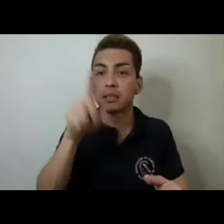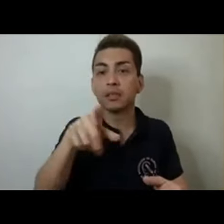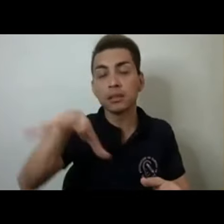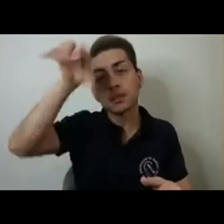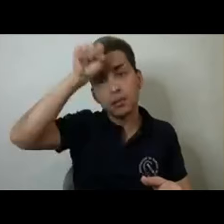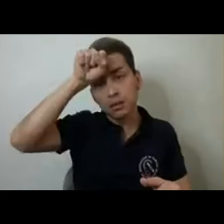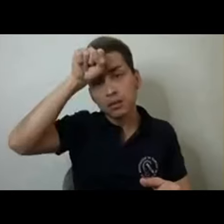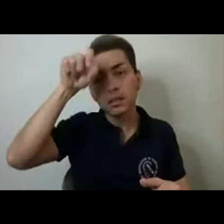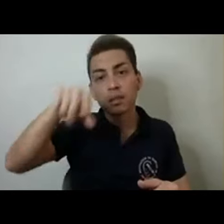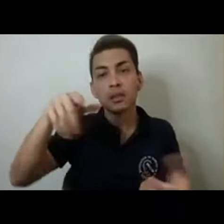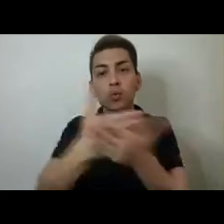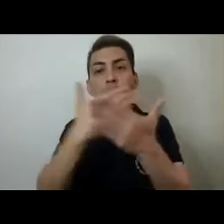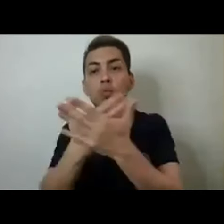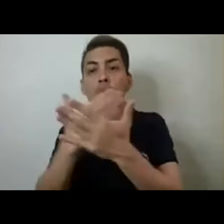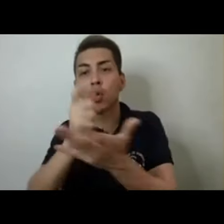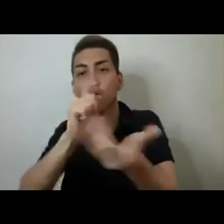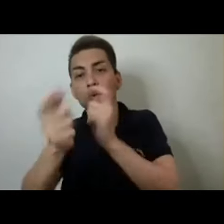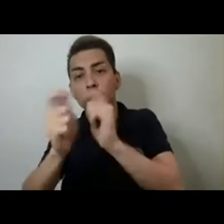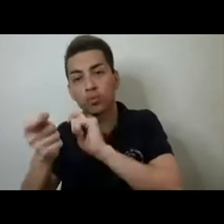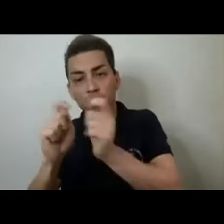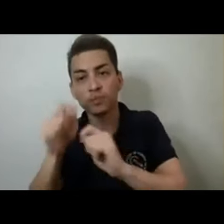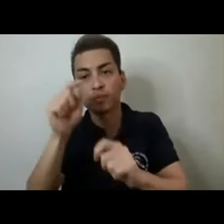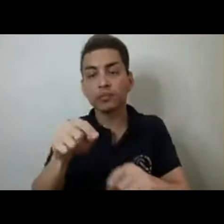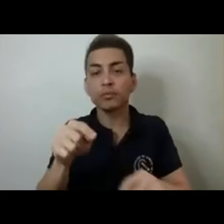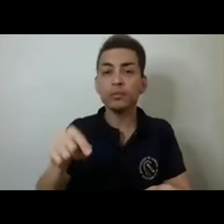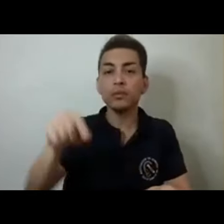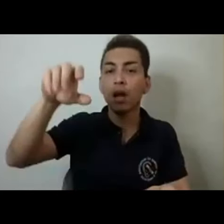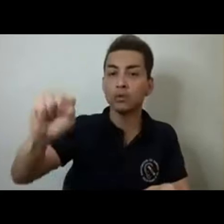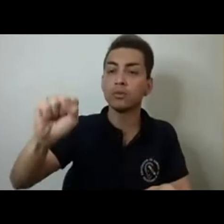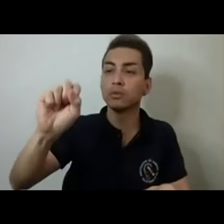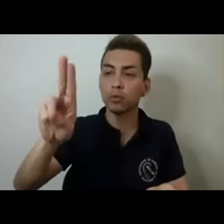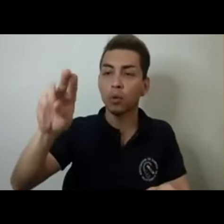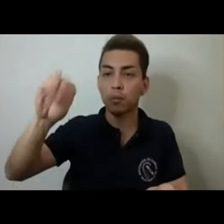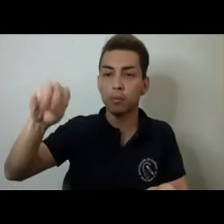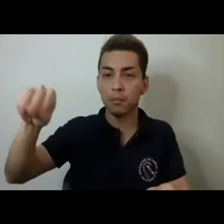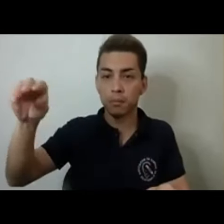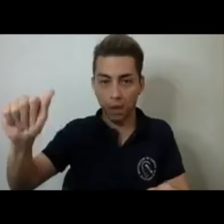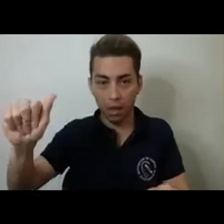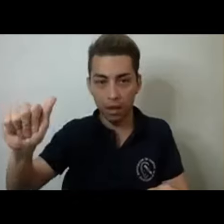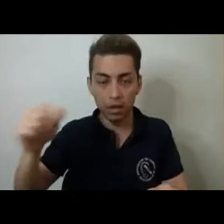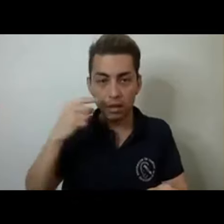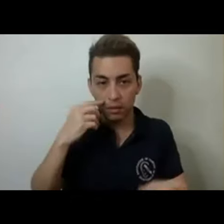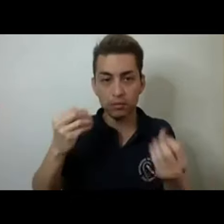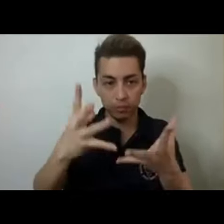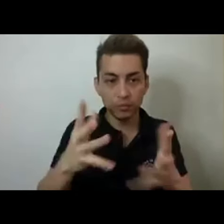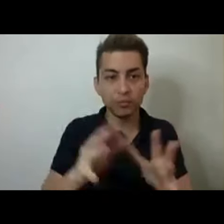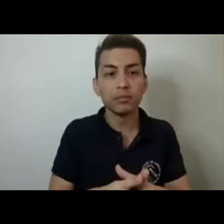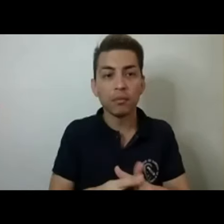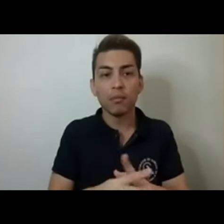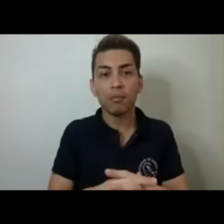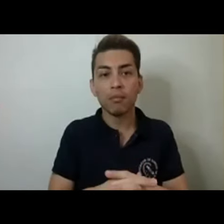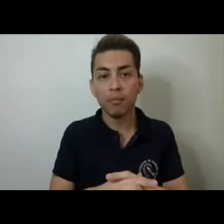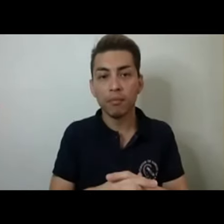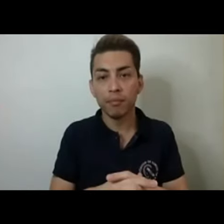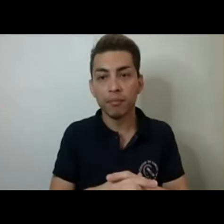Innovation Exchange Regional Hub, led by SUMA and the OECS, Organization of Eastern Caribbean States, who will present